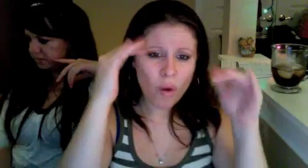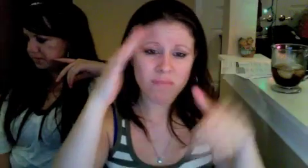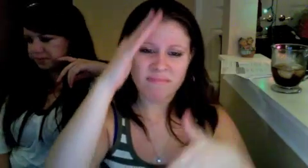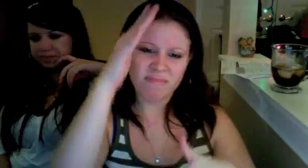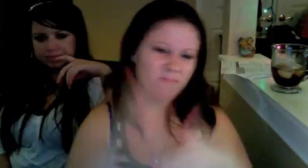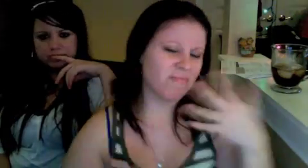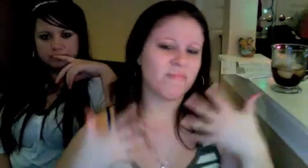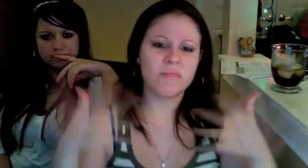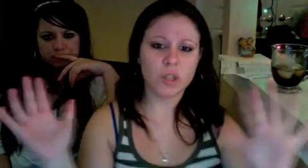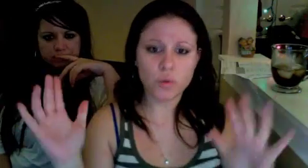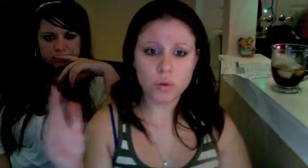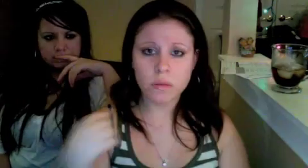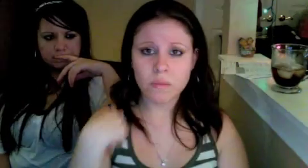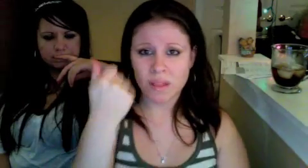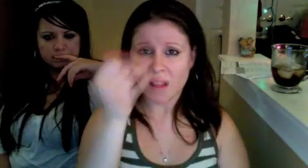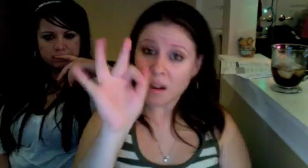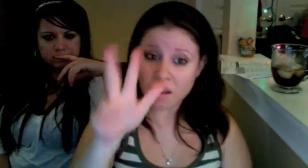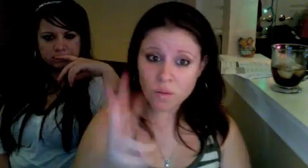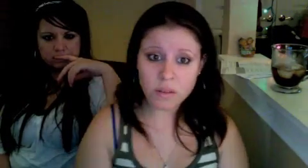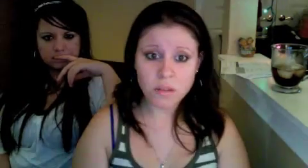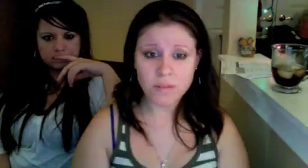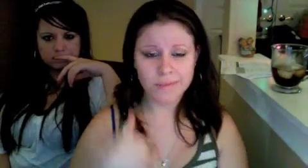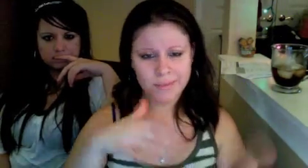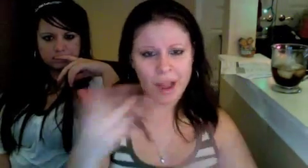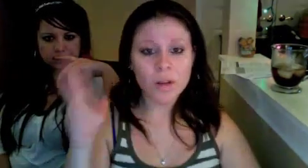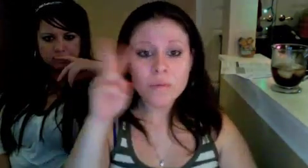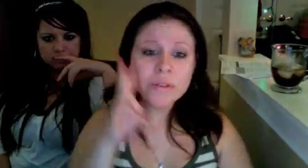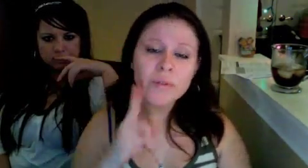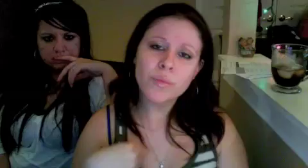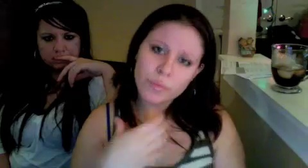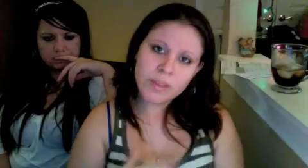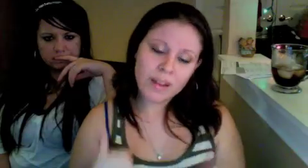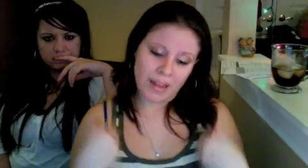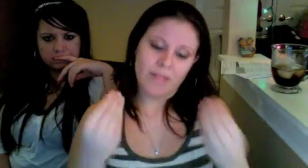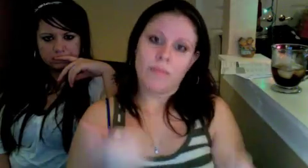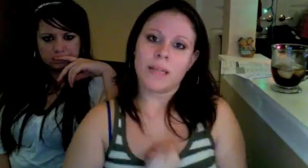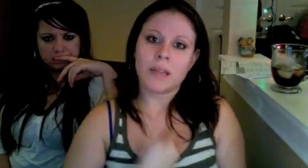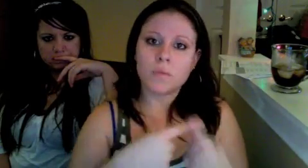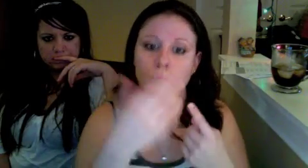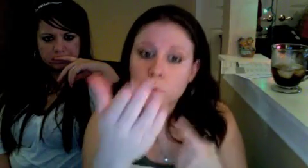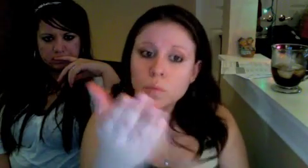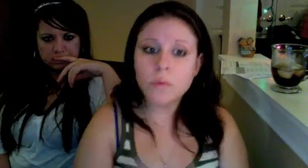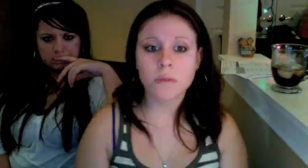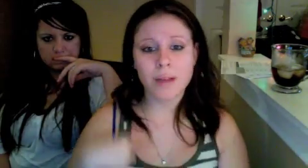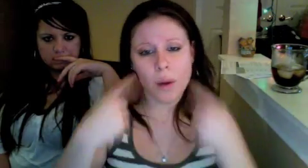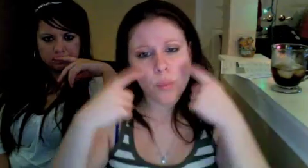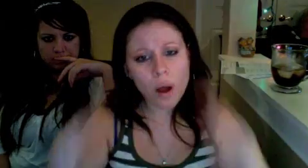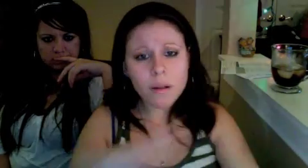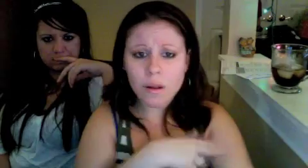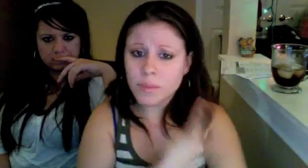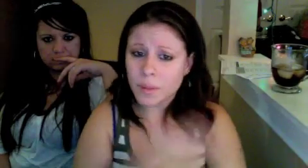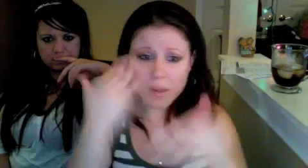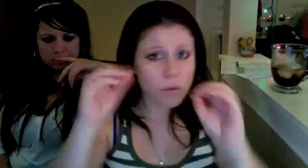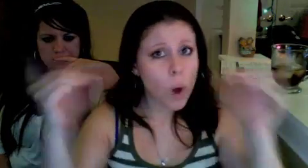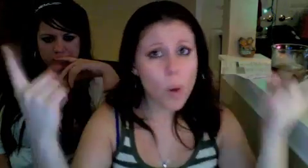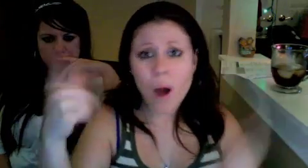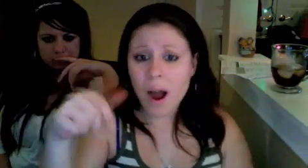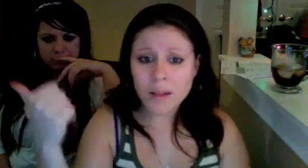me since late in 1993. I died a virgin. I wish I could have given myself to you. I cried in the hospital cause there was no one else but